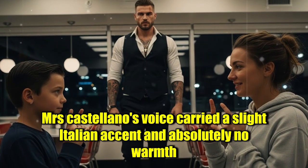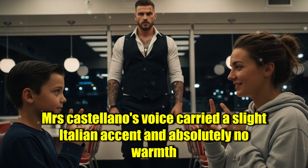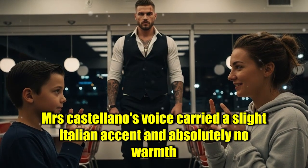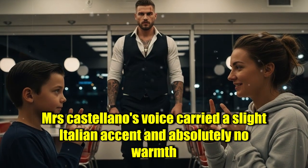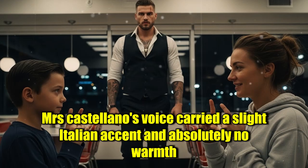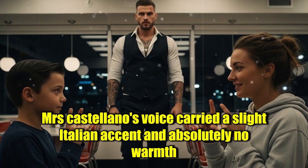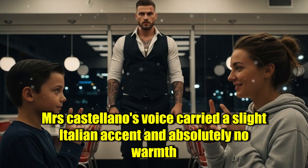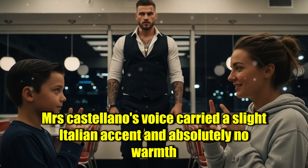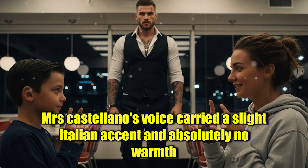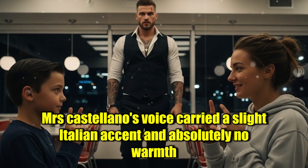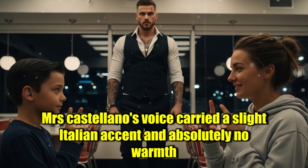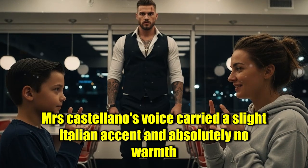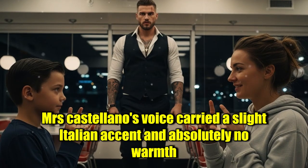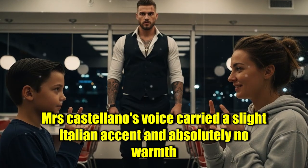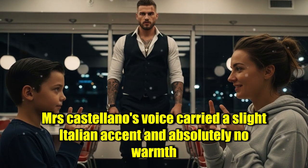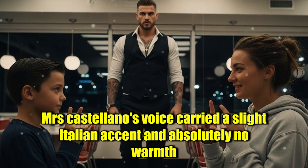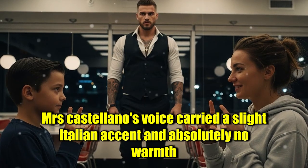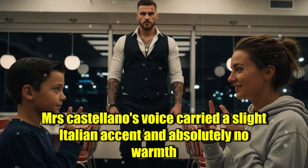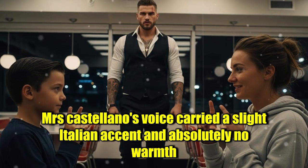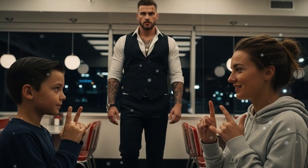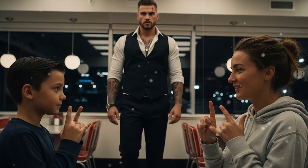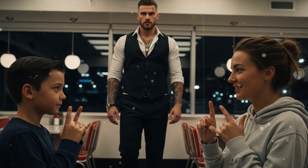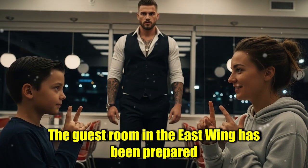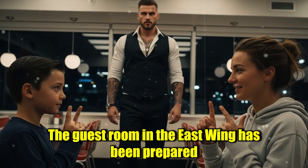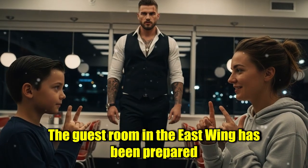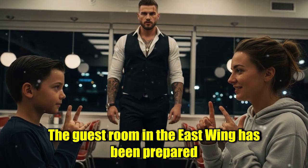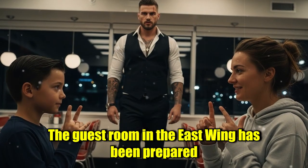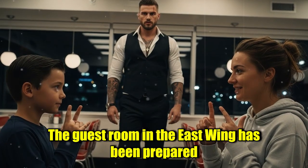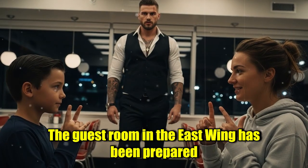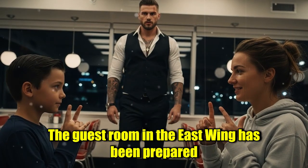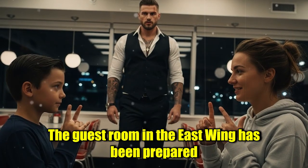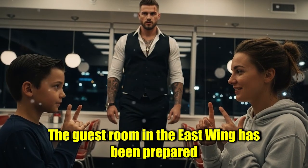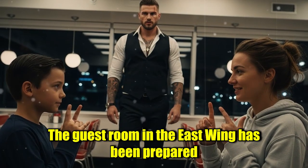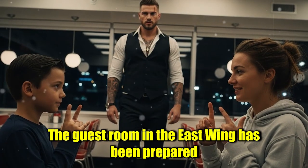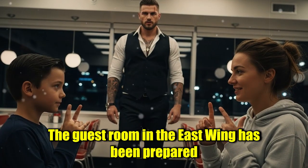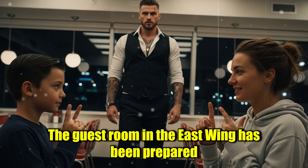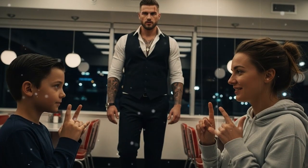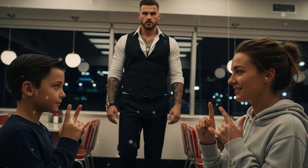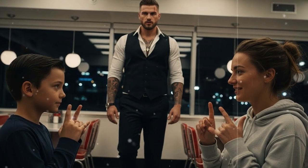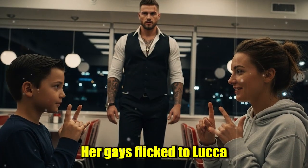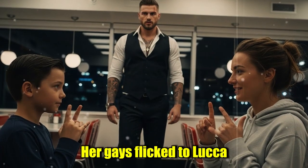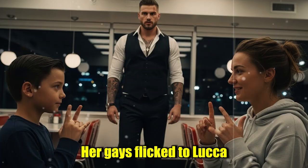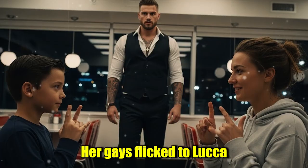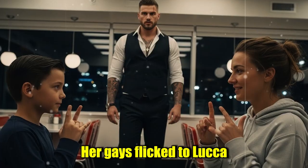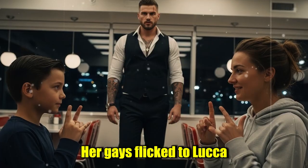slight Italian accent and absolutely no warmth. The guest room in the East Wing has been prepared. Her gaze flicked to